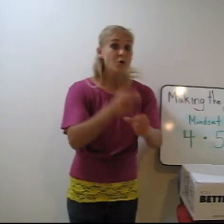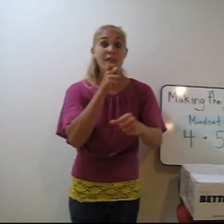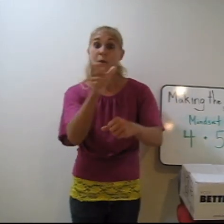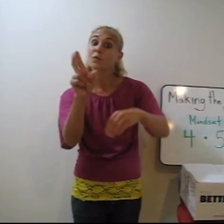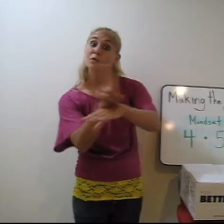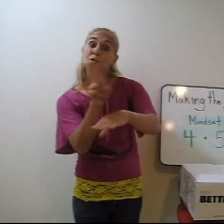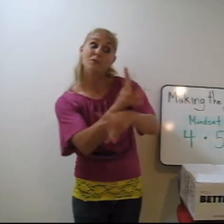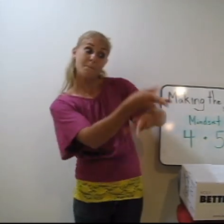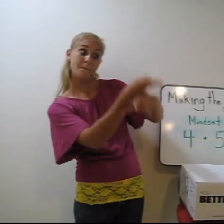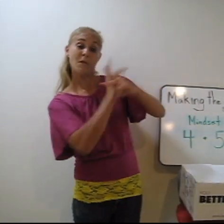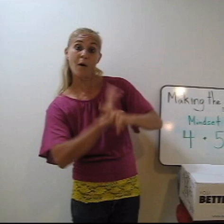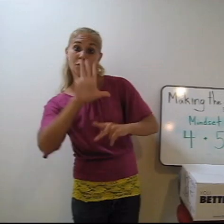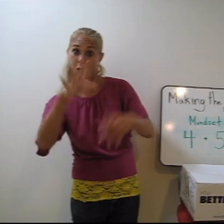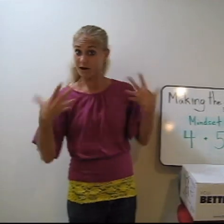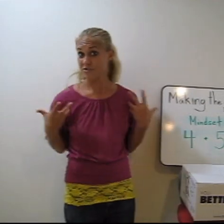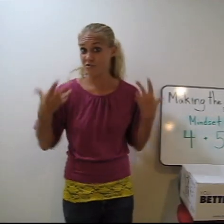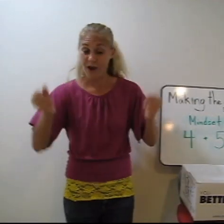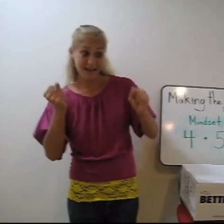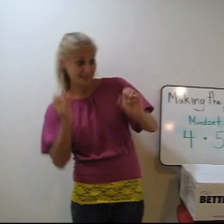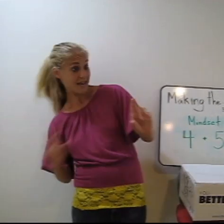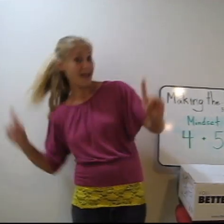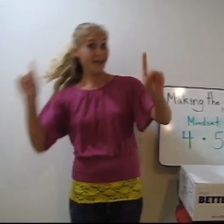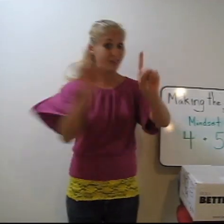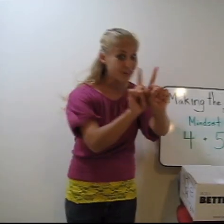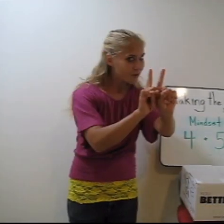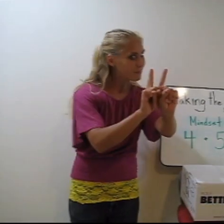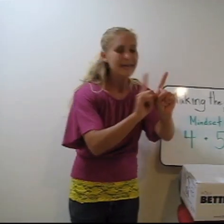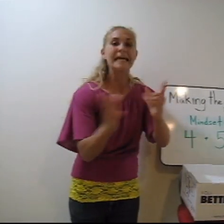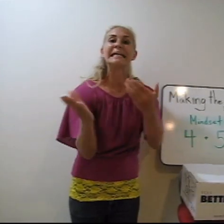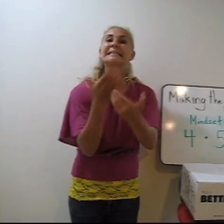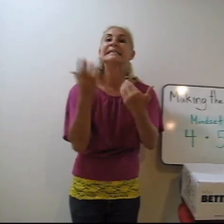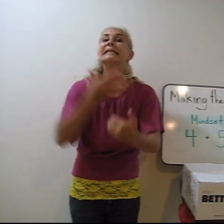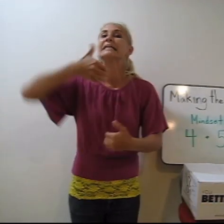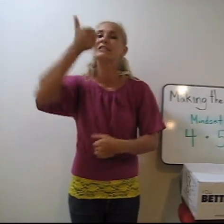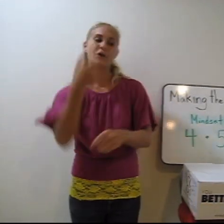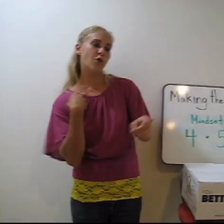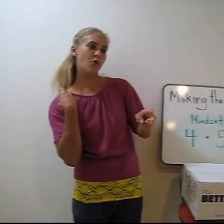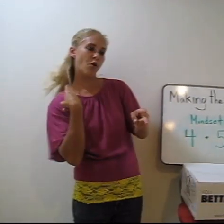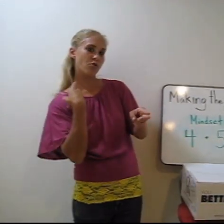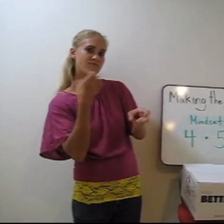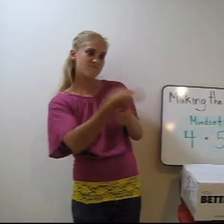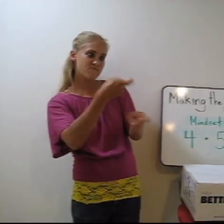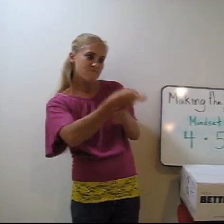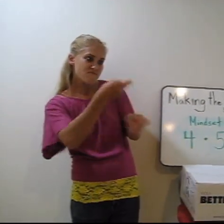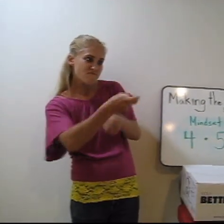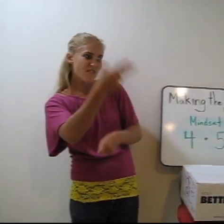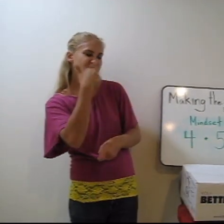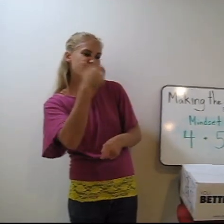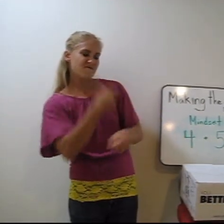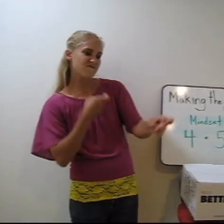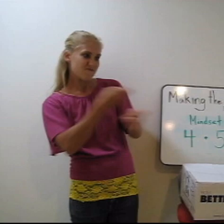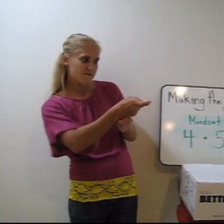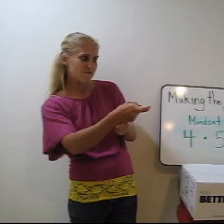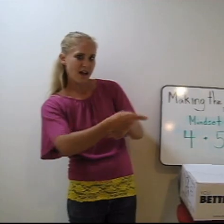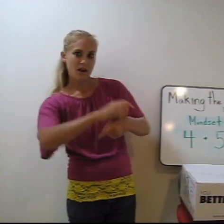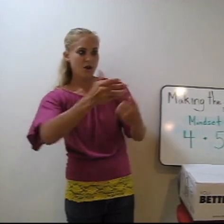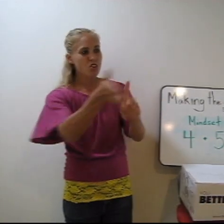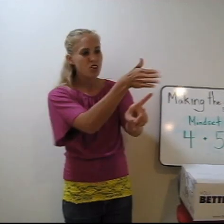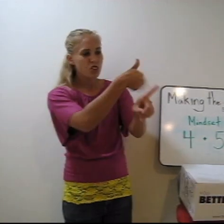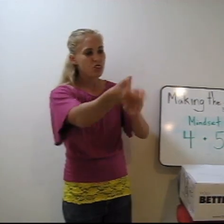and joining you, it is easier for them to make fun of you, try to convince you why what you are doing is dumb, stupid,